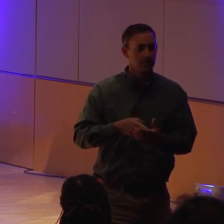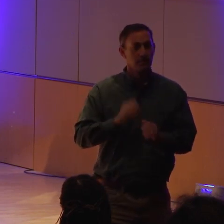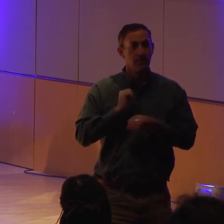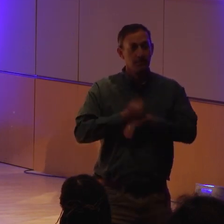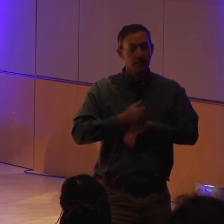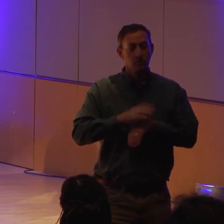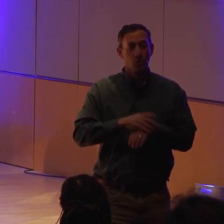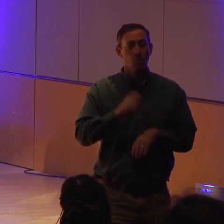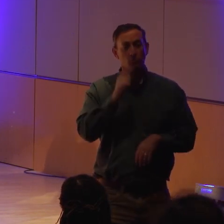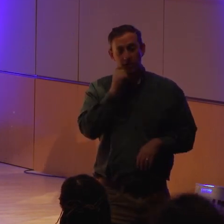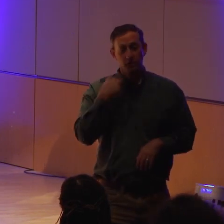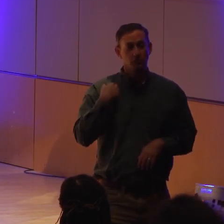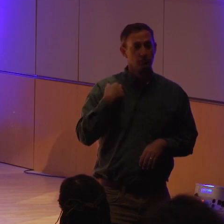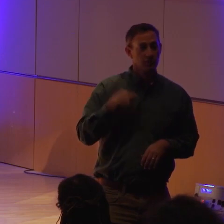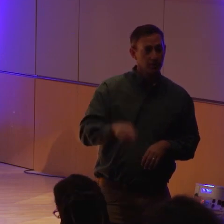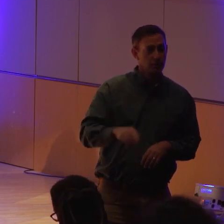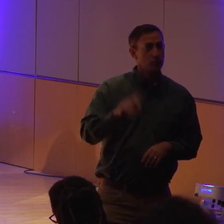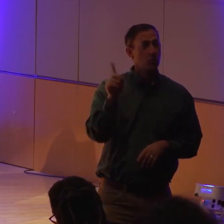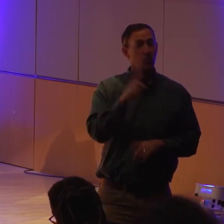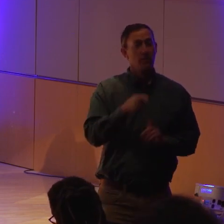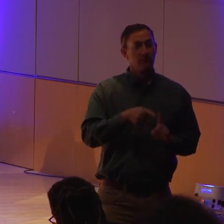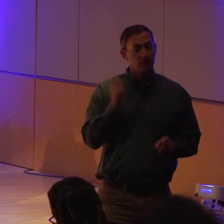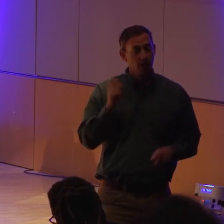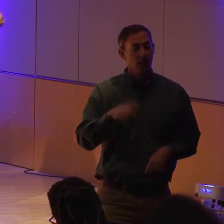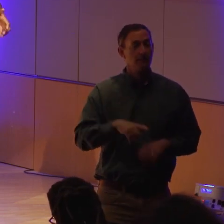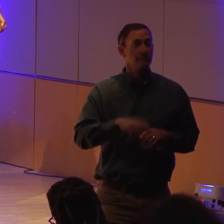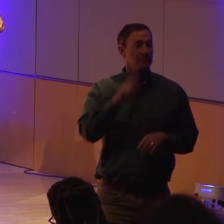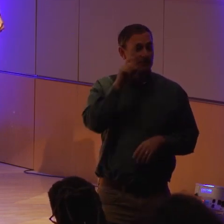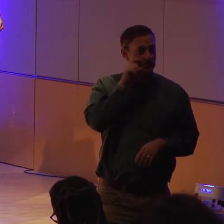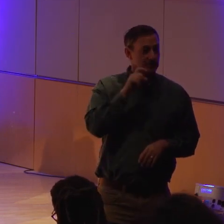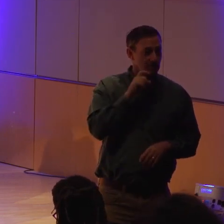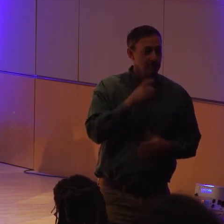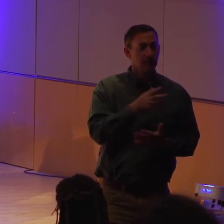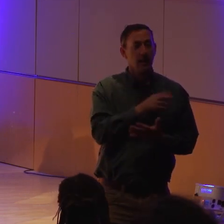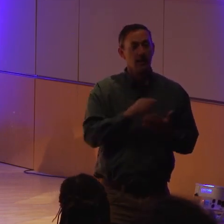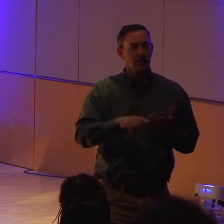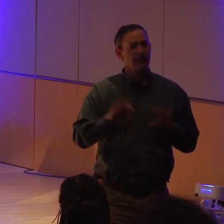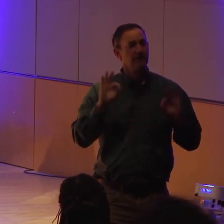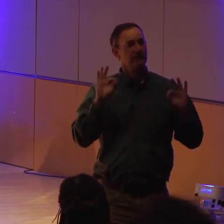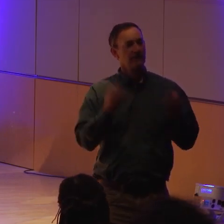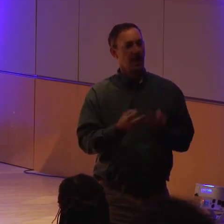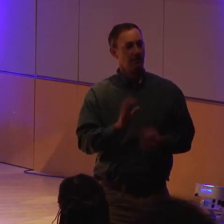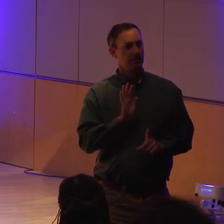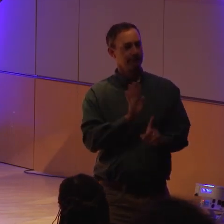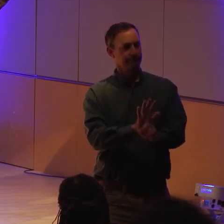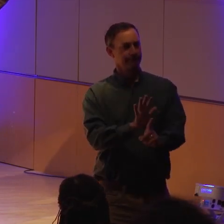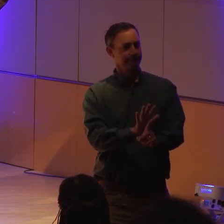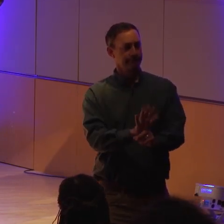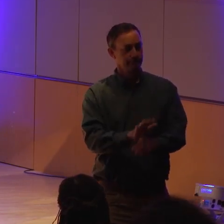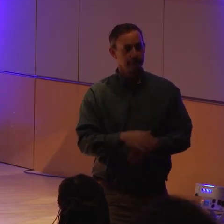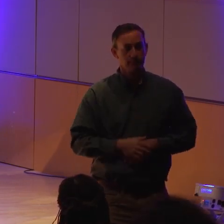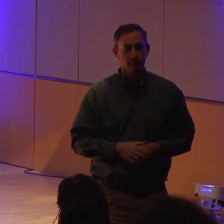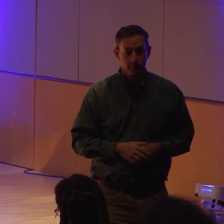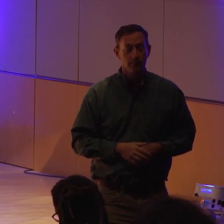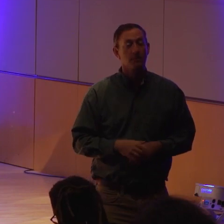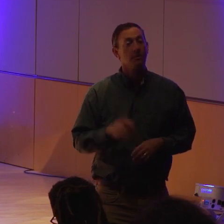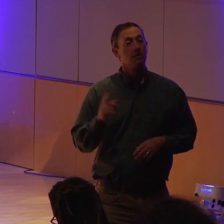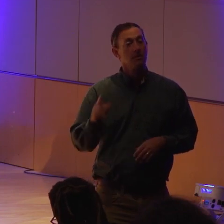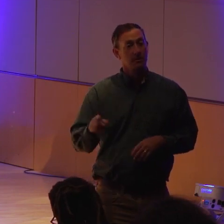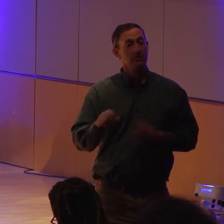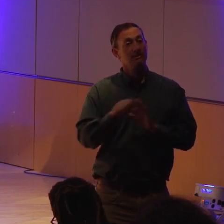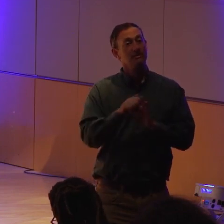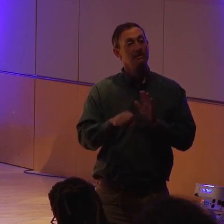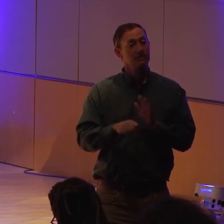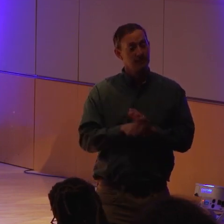race, religion, national origin, sex, and family status. As the state's civil rights